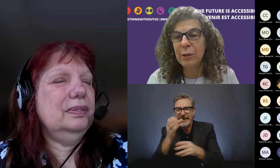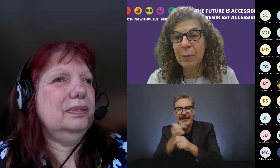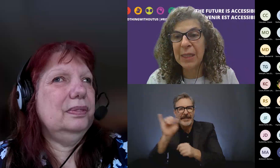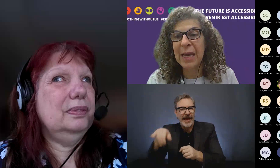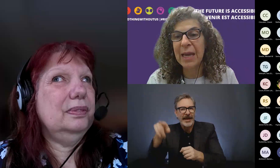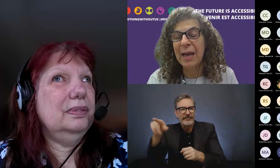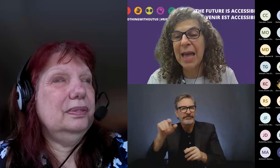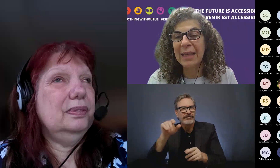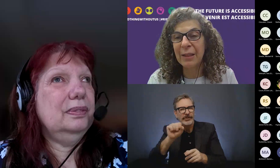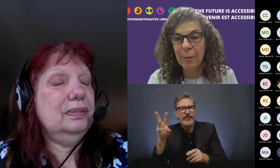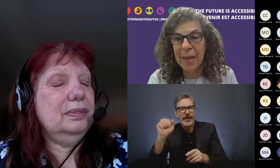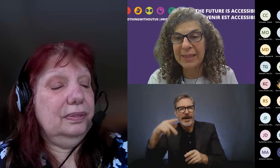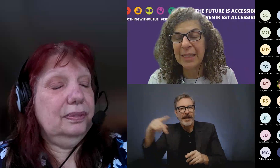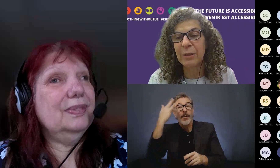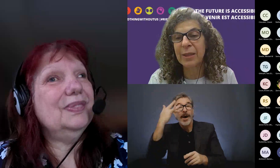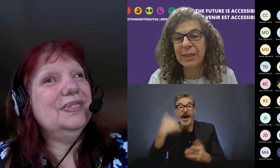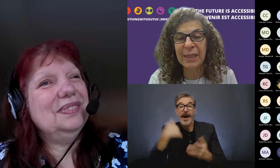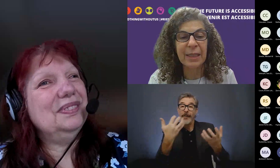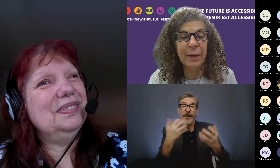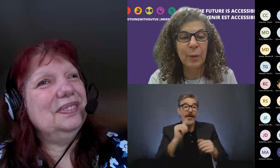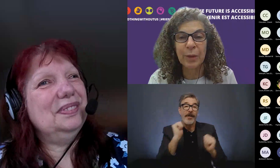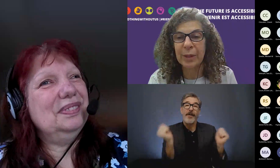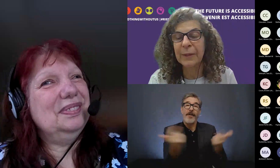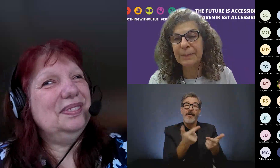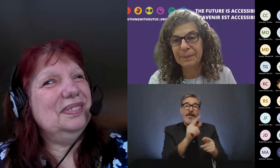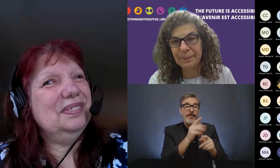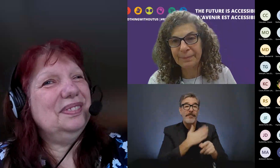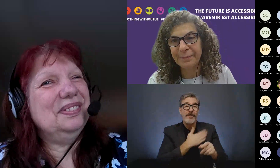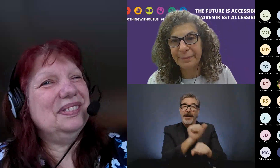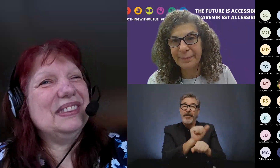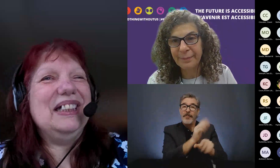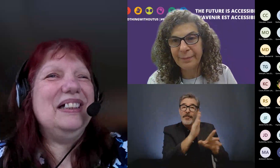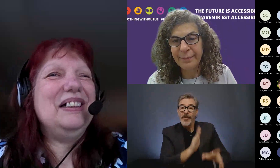work and to be at their best and to succeed at work.